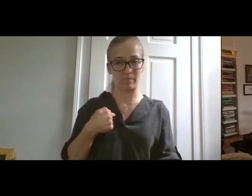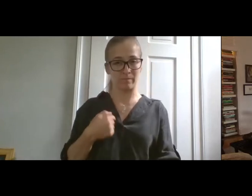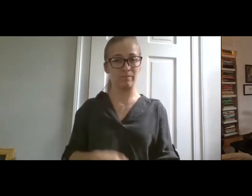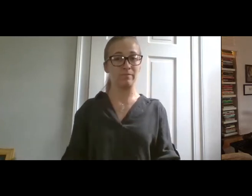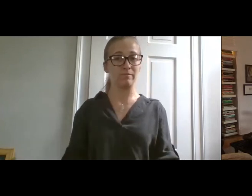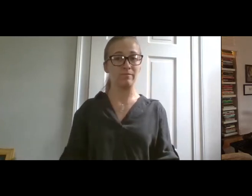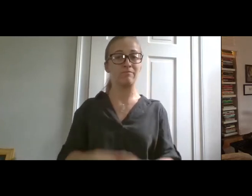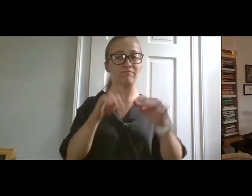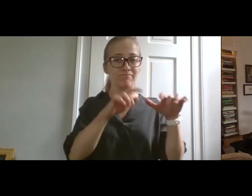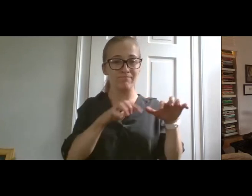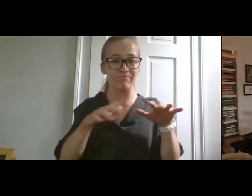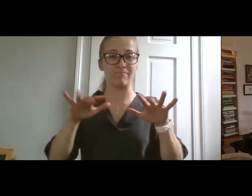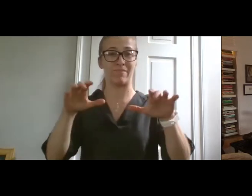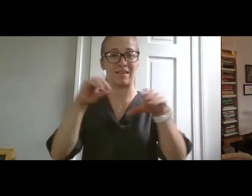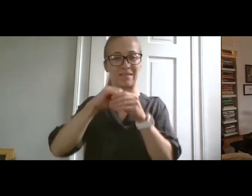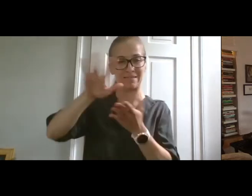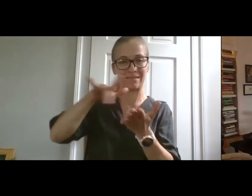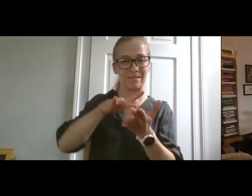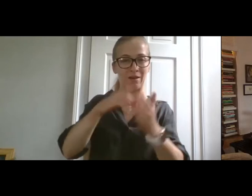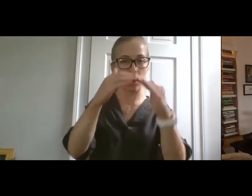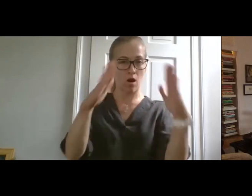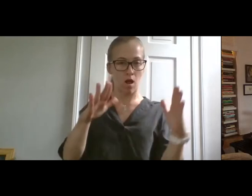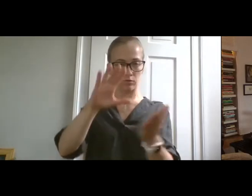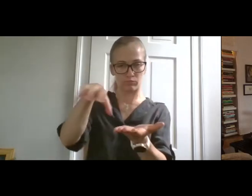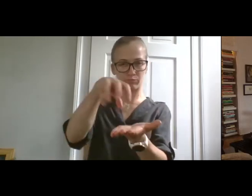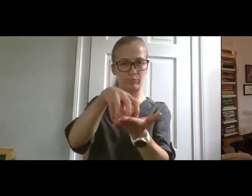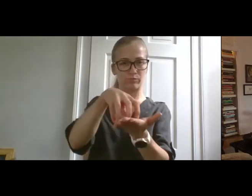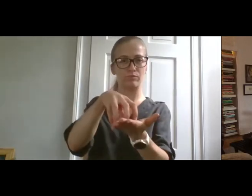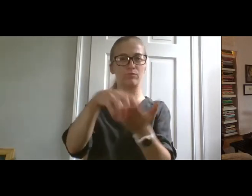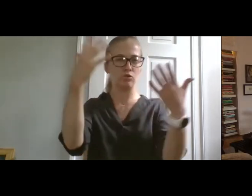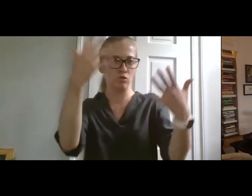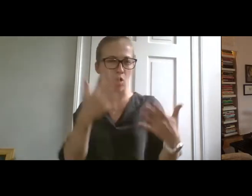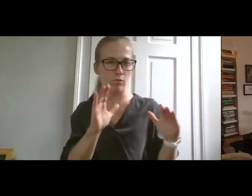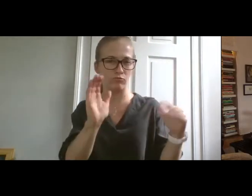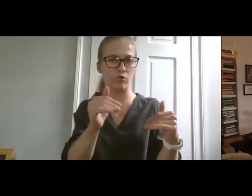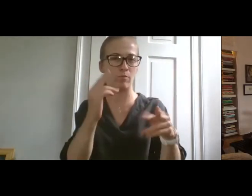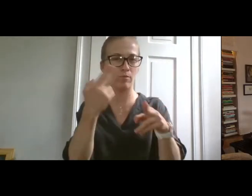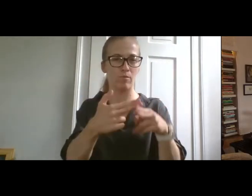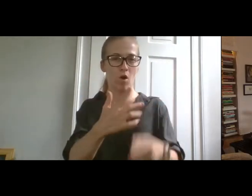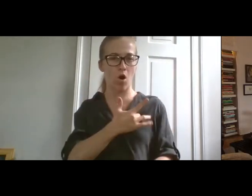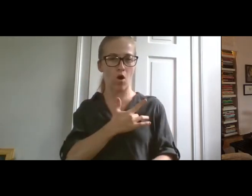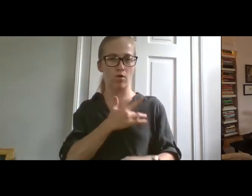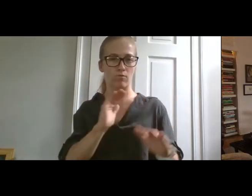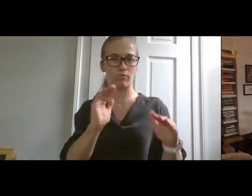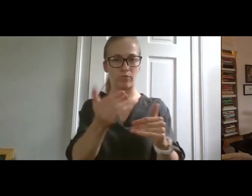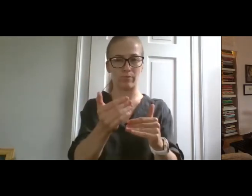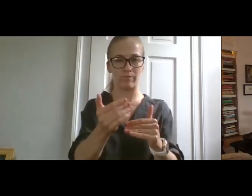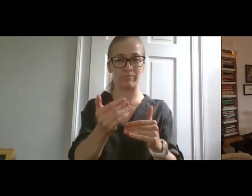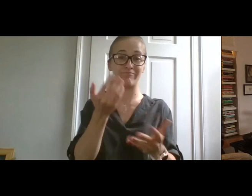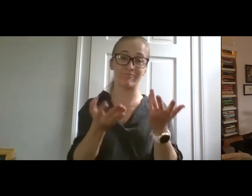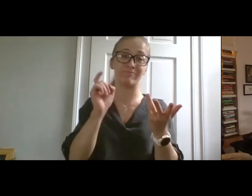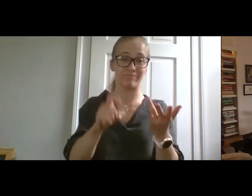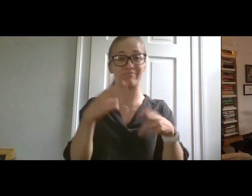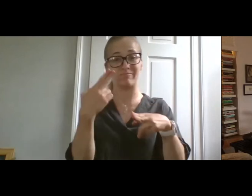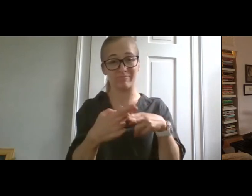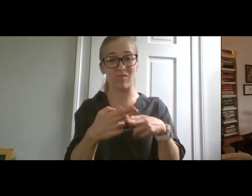The piano lives at the center of our house in a dark room we call the hearth room. We might as well call it the